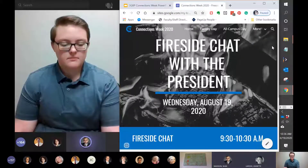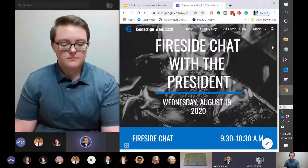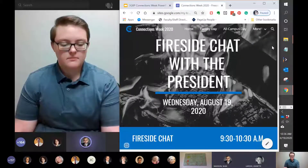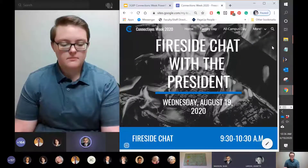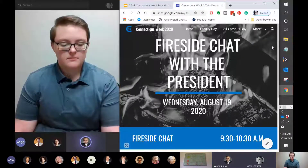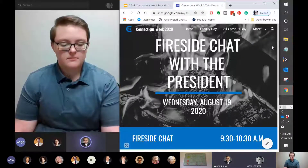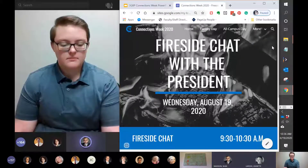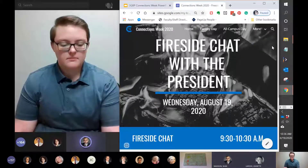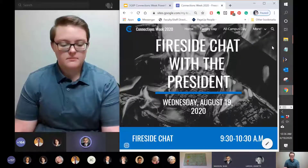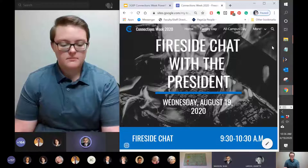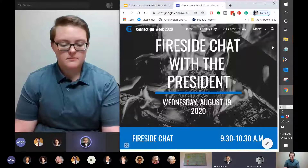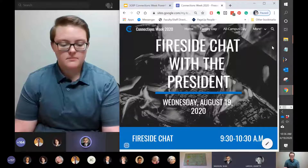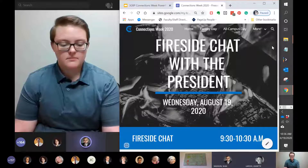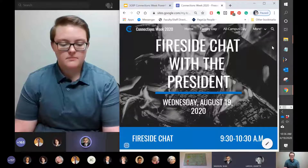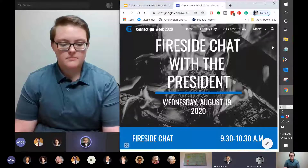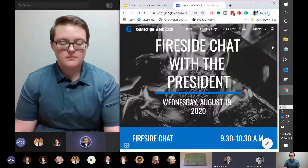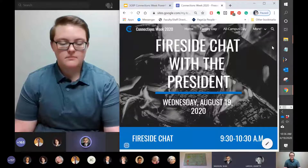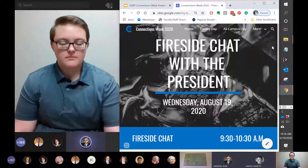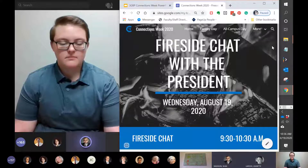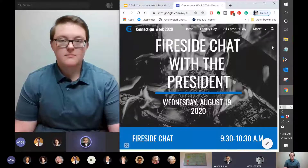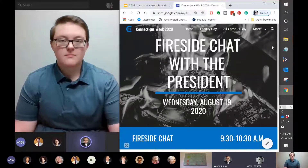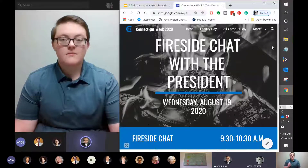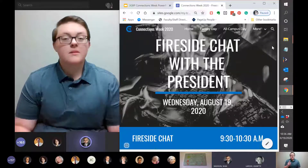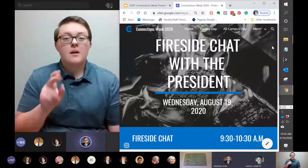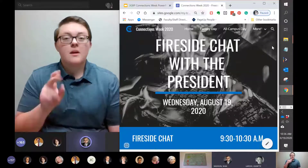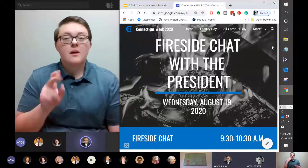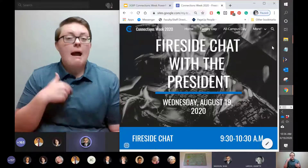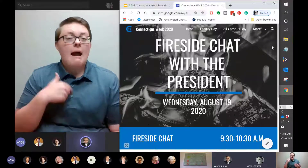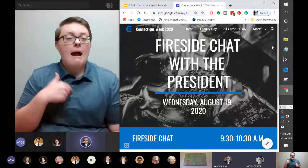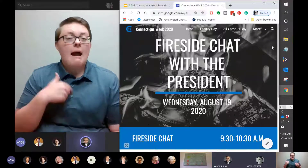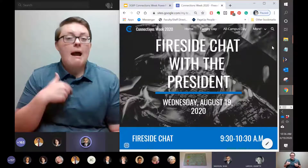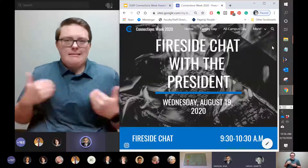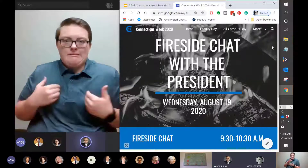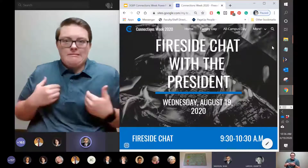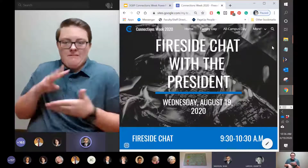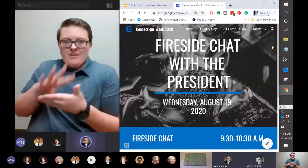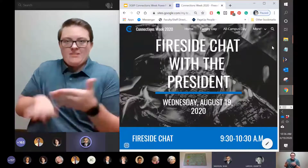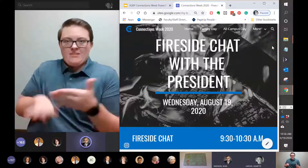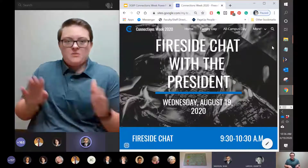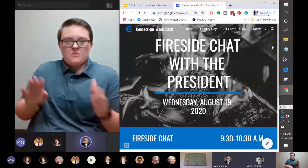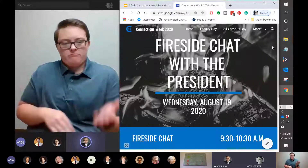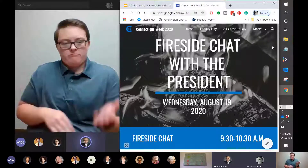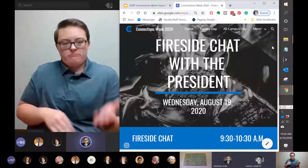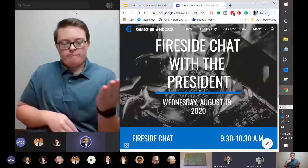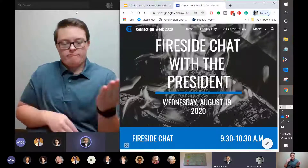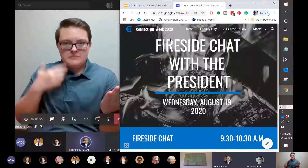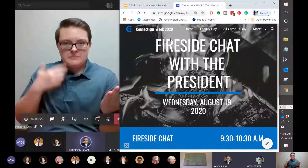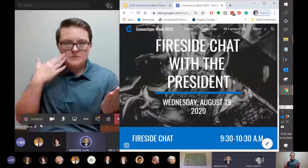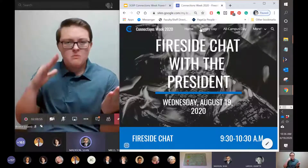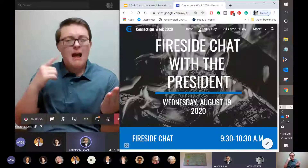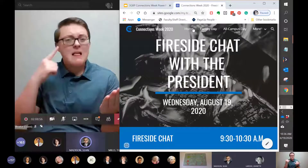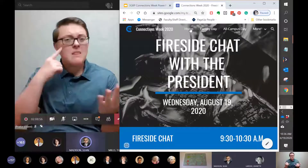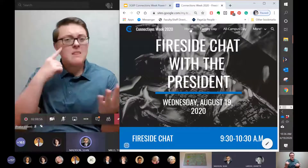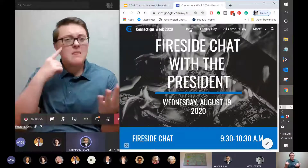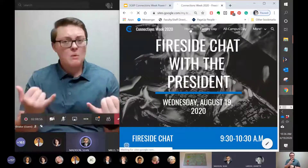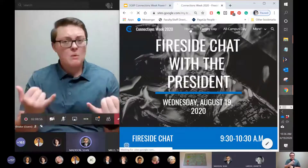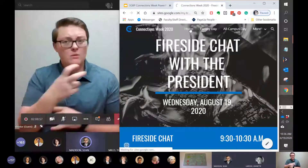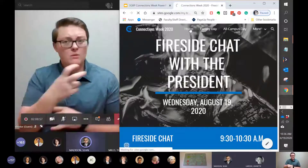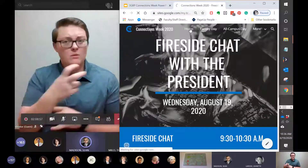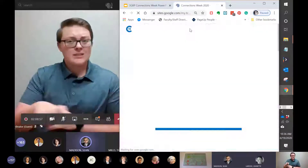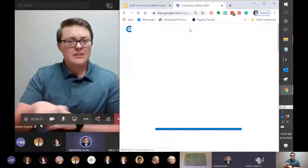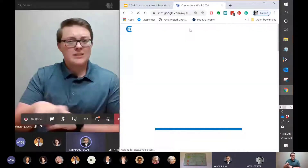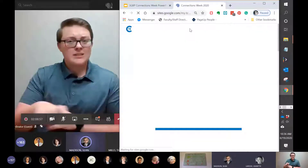All righty. Well, I don't know if there is, I don't have the schedule in front of me. I think right now we transition